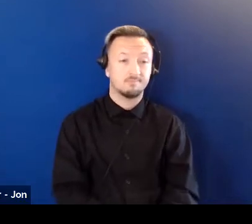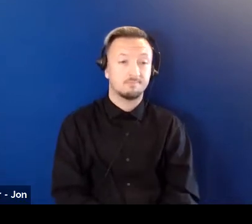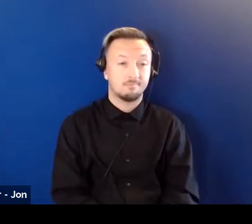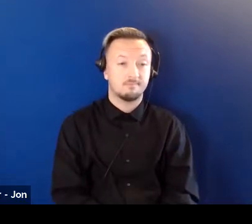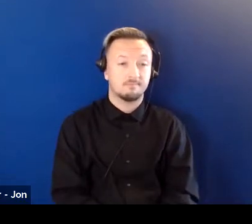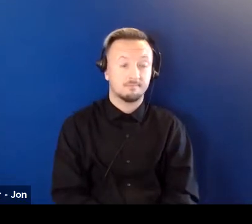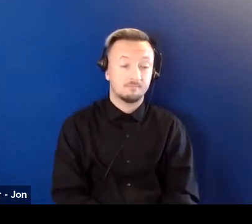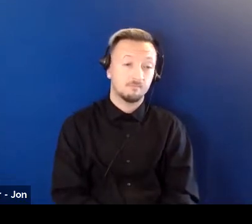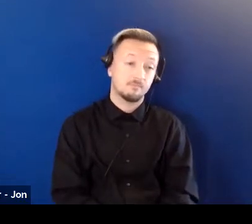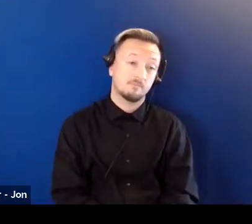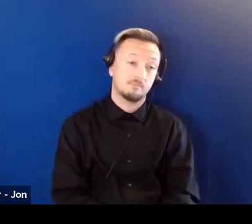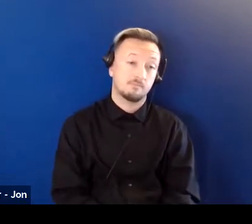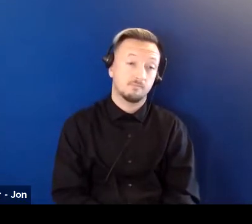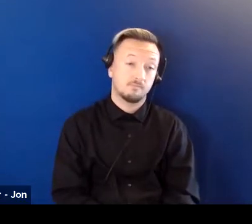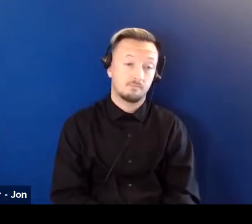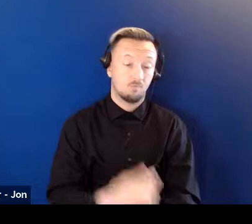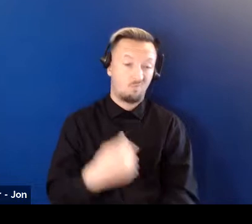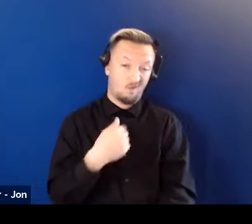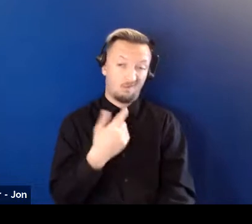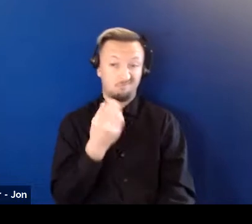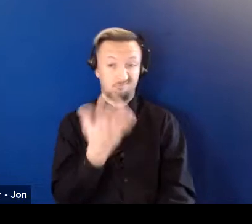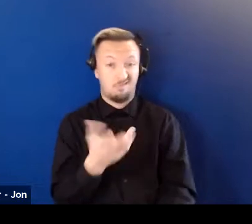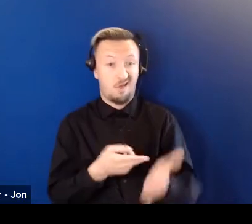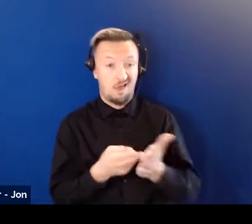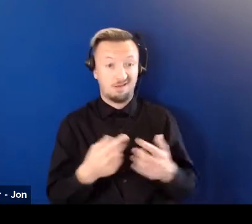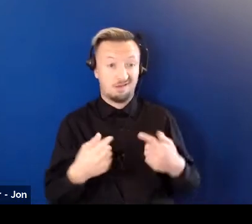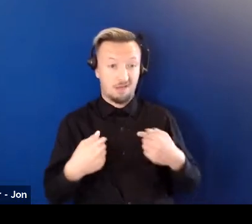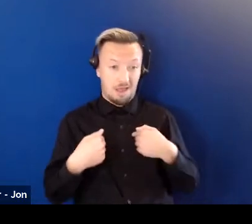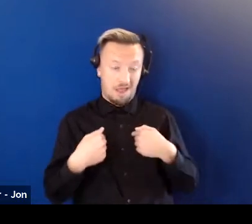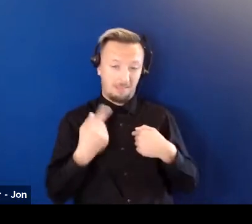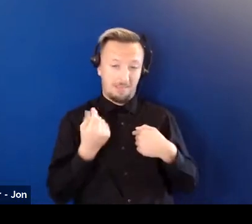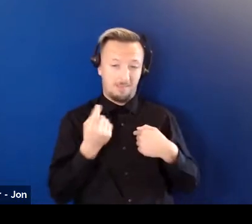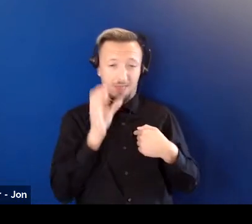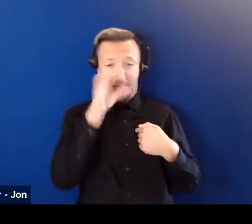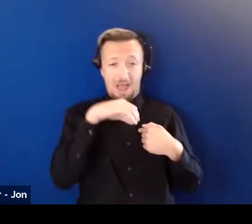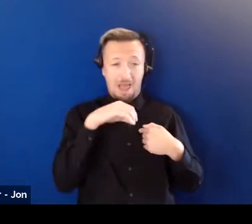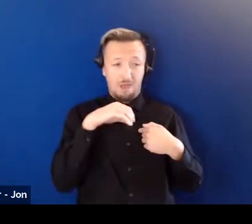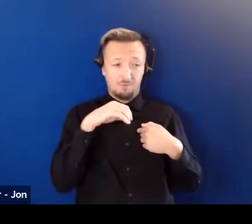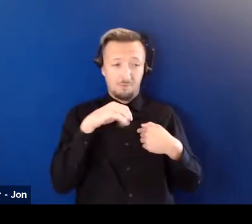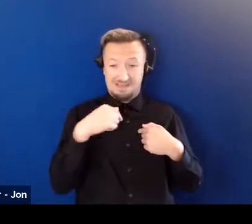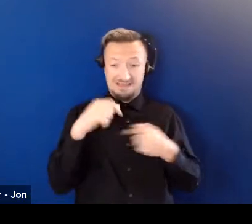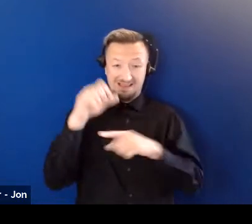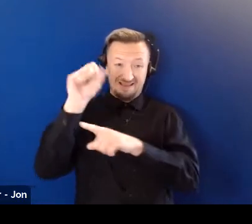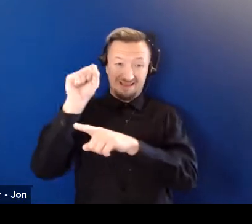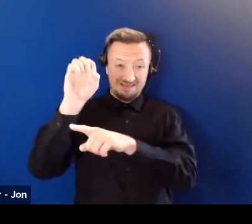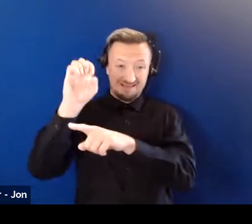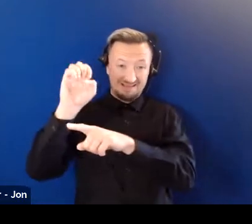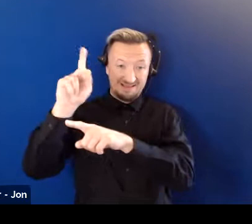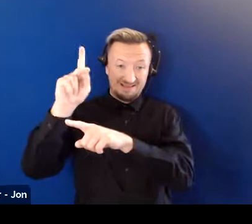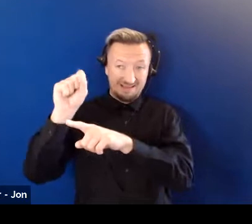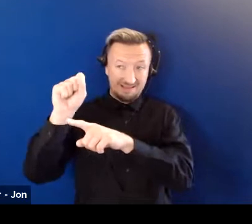quite frankly, I'm kind of the odd man out because I'm not in the SEEKS grant. We couldn't set up a